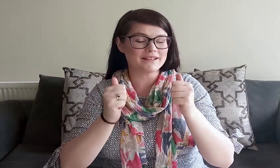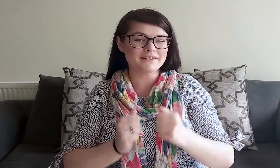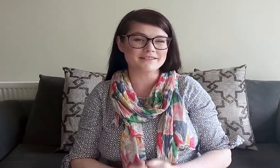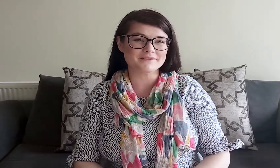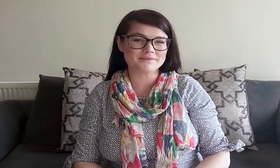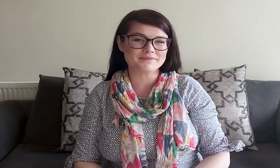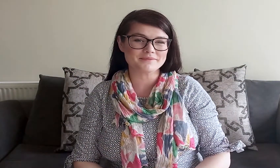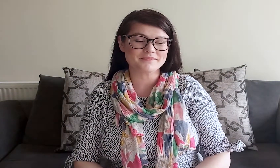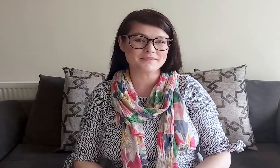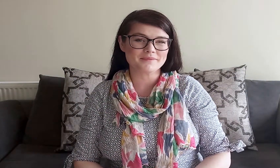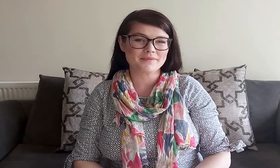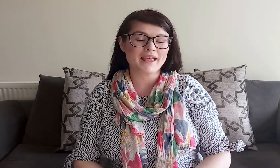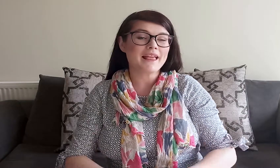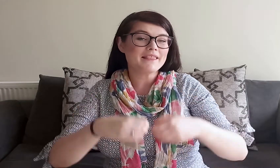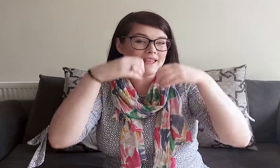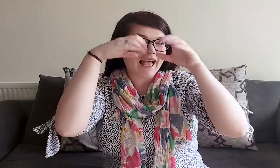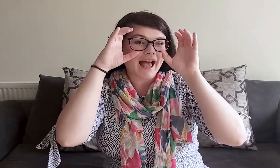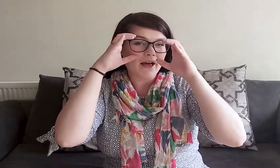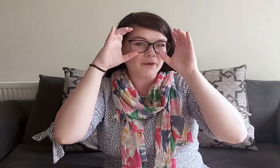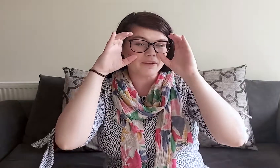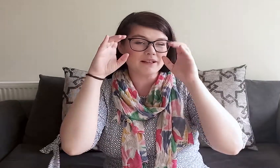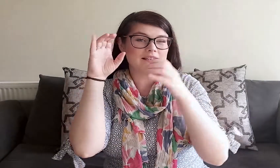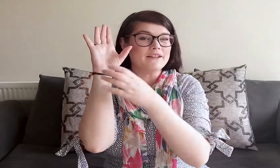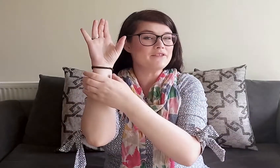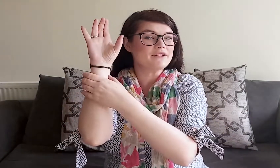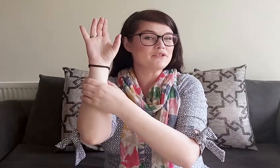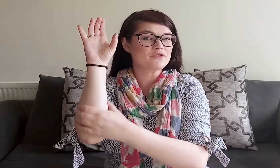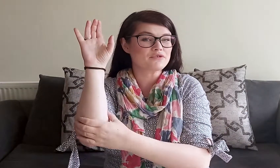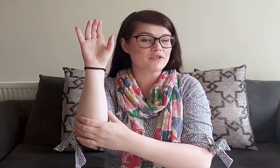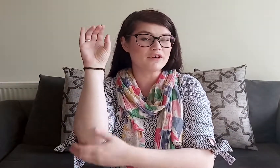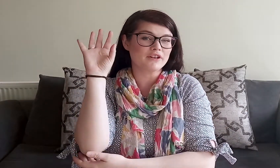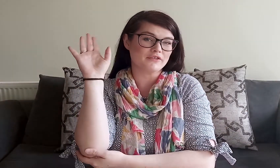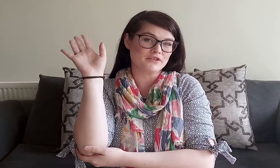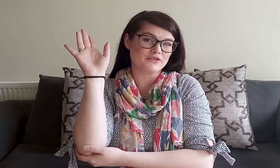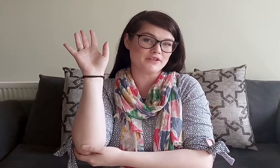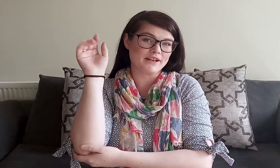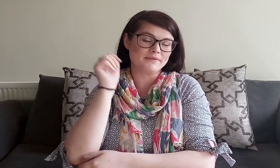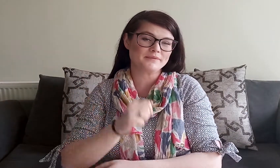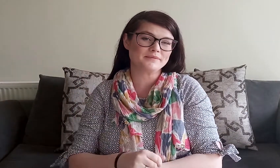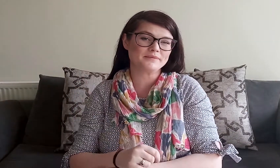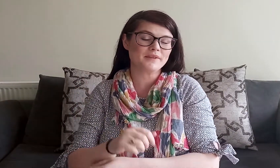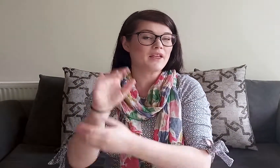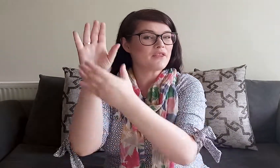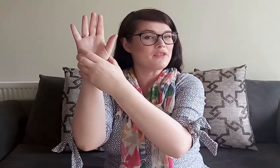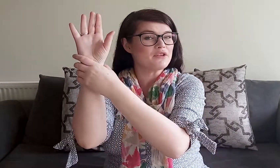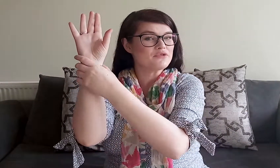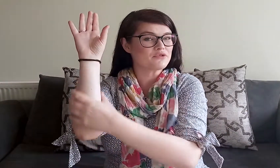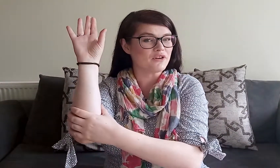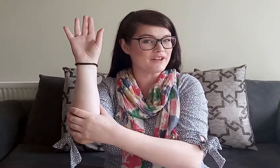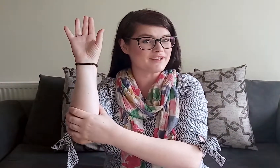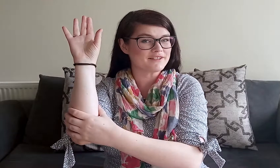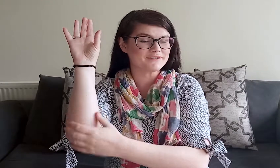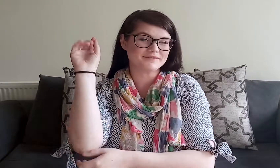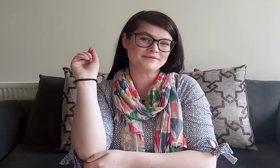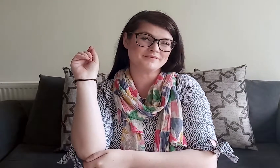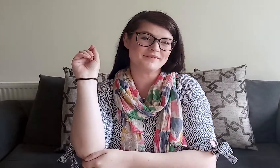done. The owl lived in the trunk of the tree. The trunk.